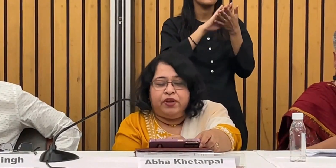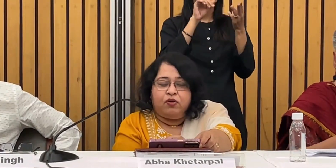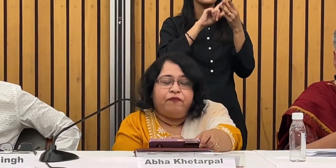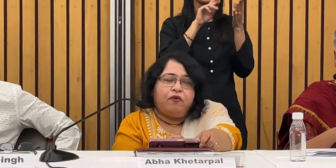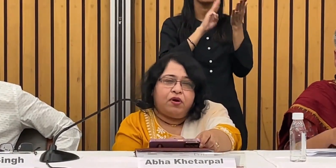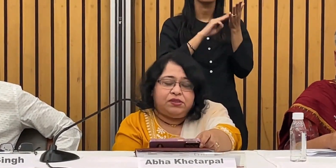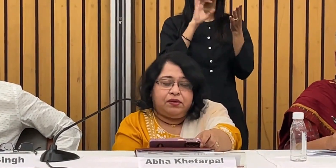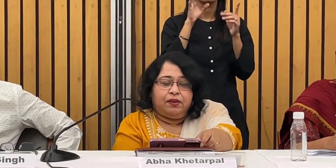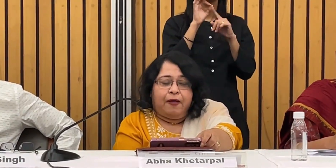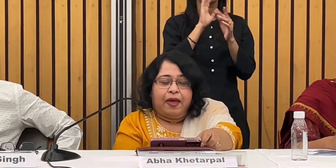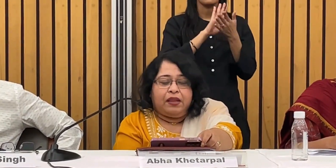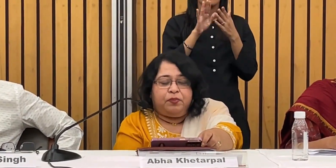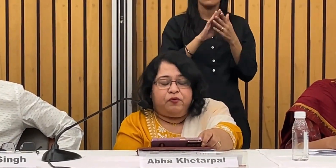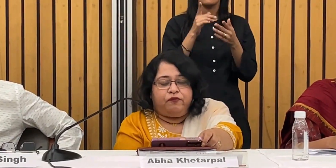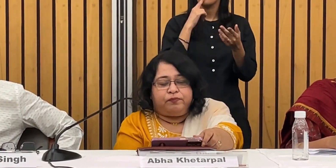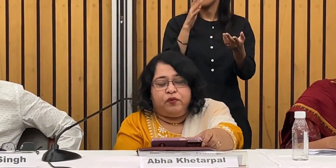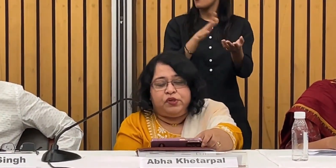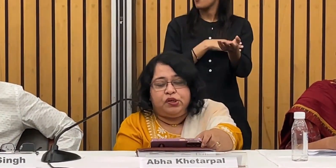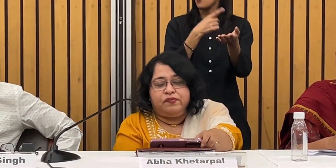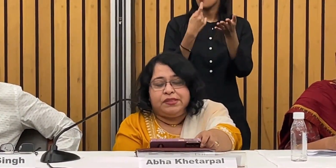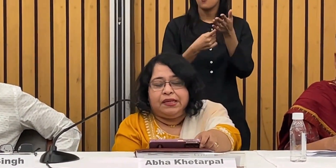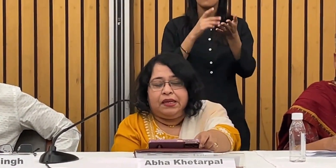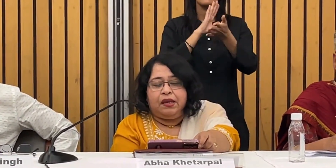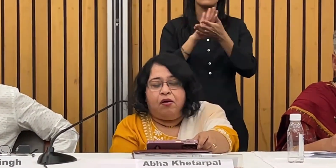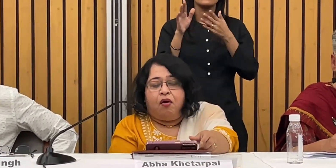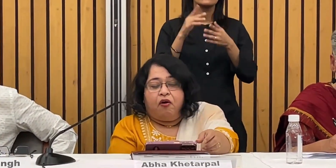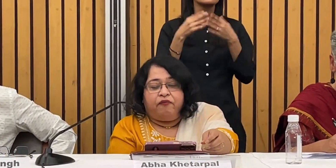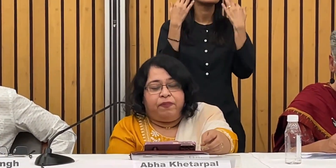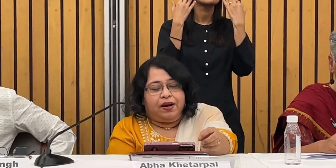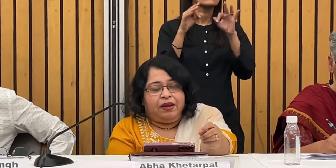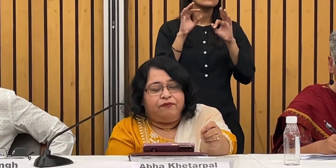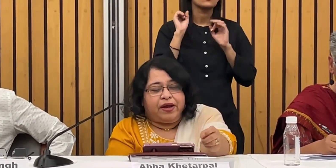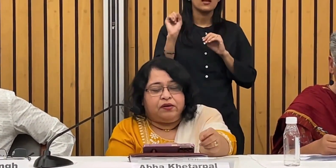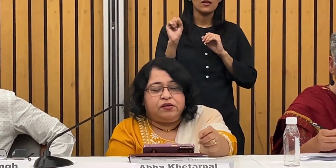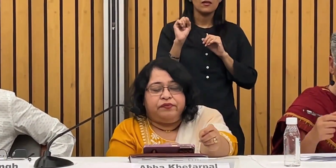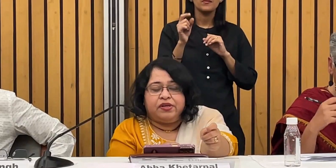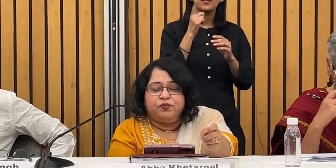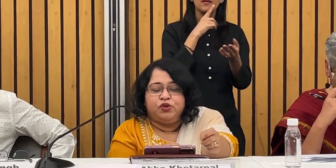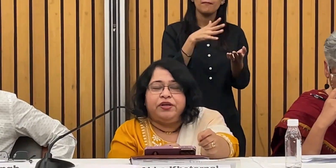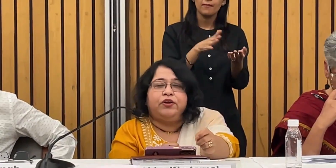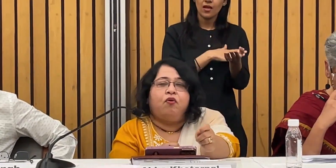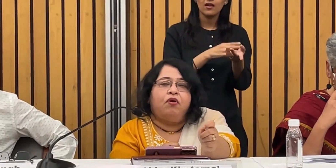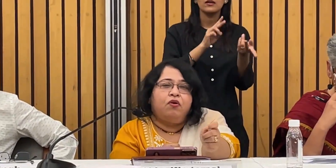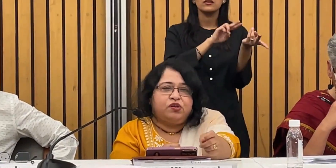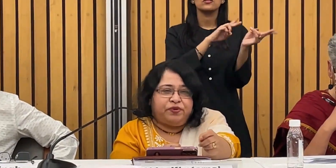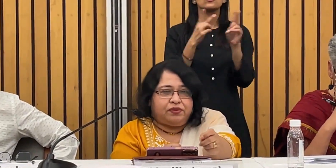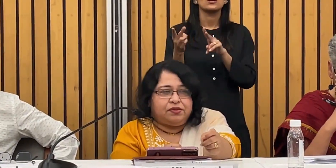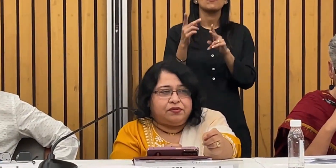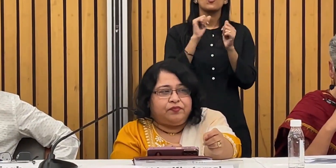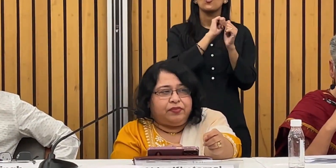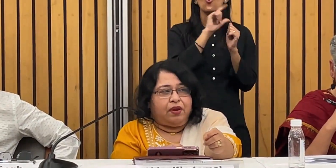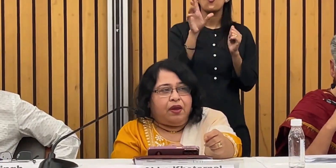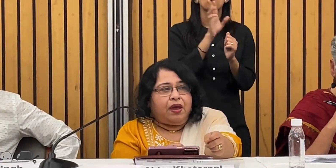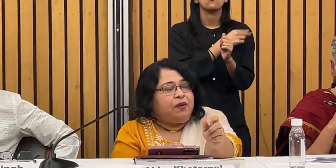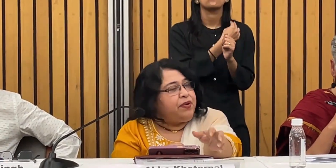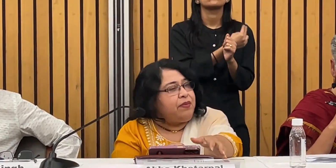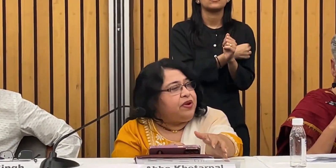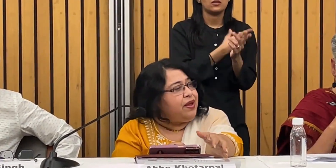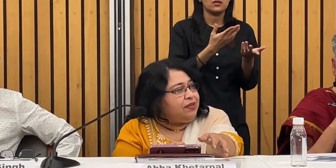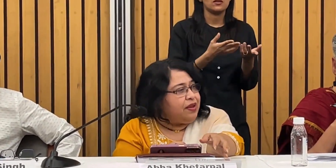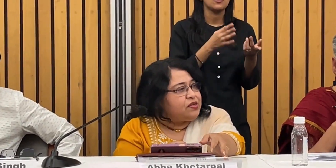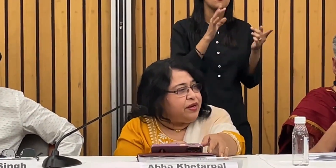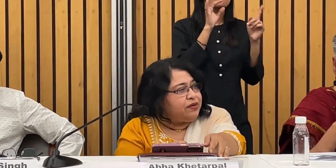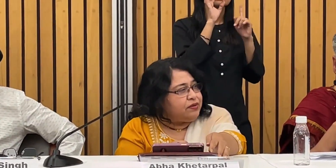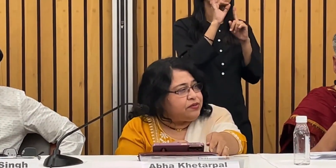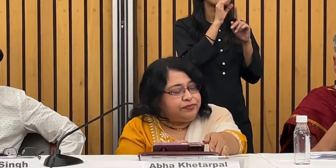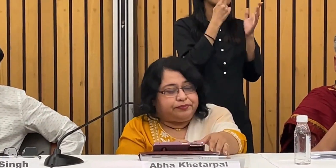available free of cost, and the provision of screening of blood and factors of transfusion at all hospitals and primary